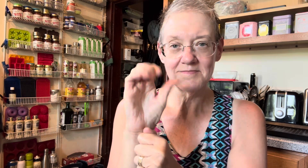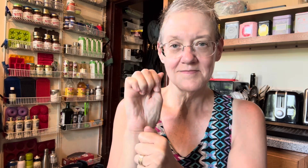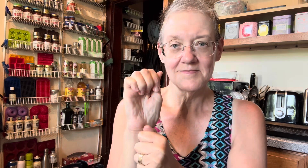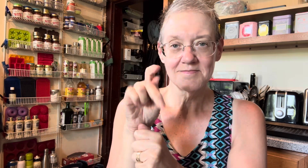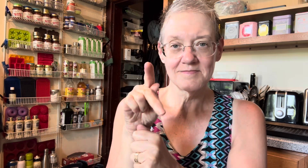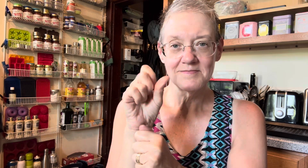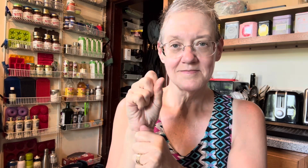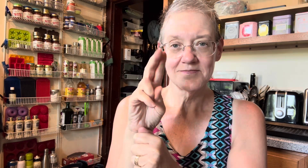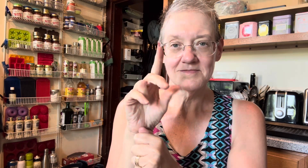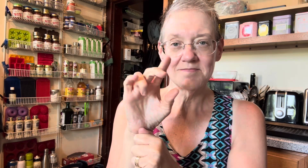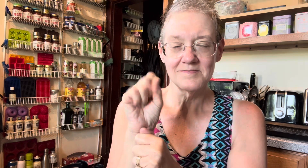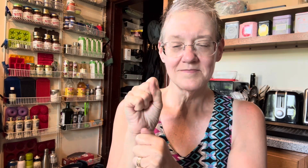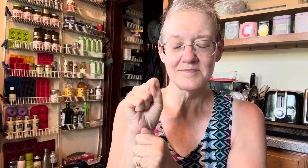seaweed too.